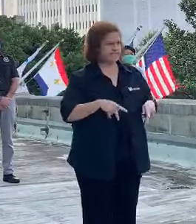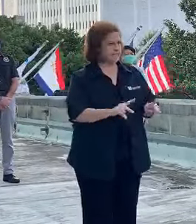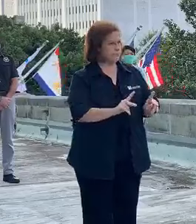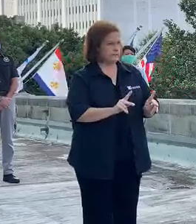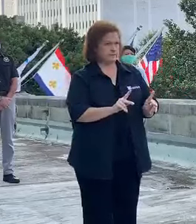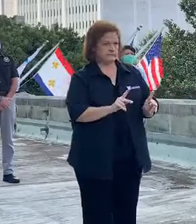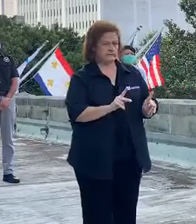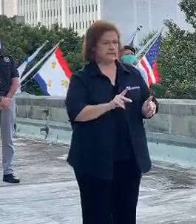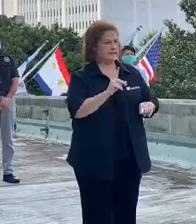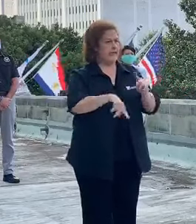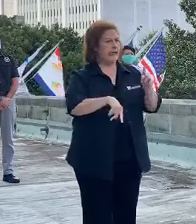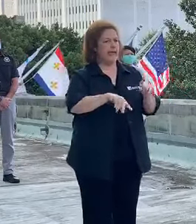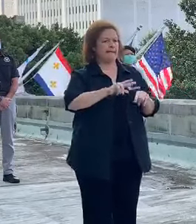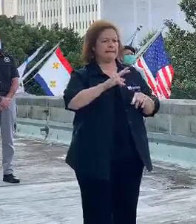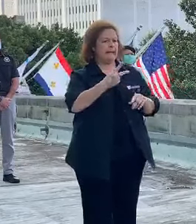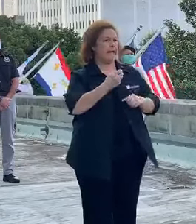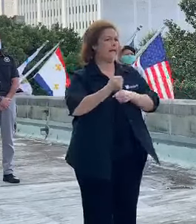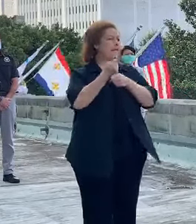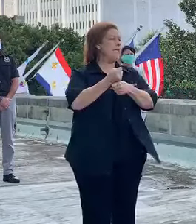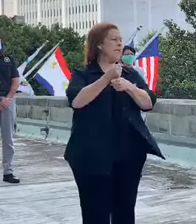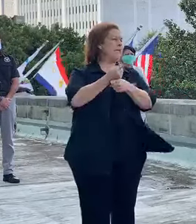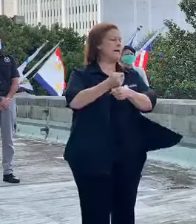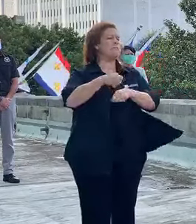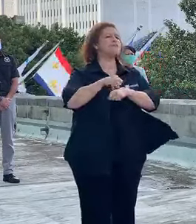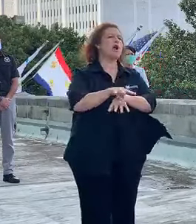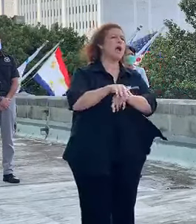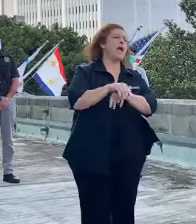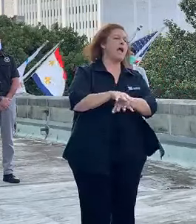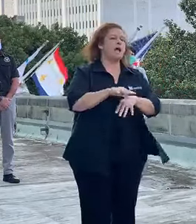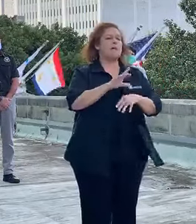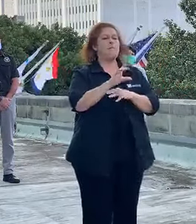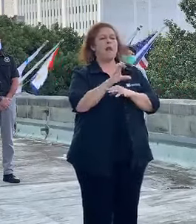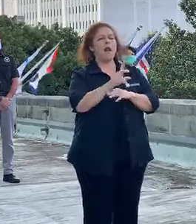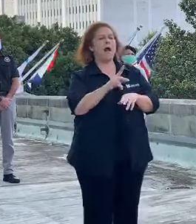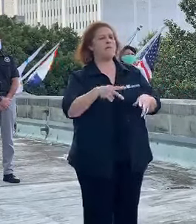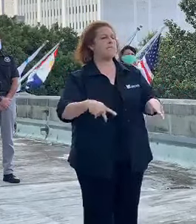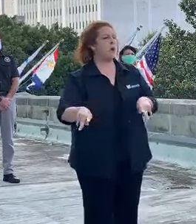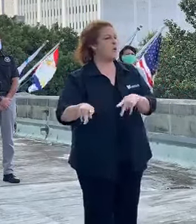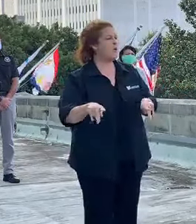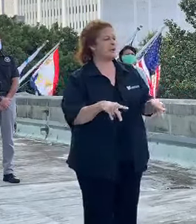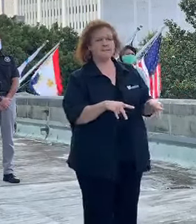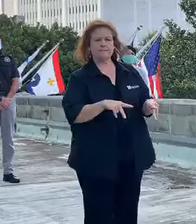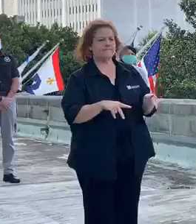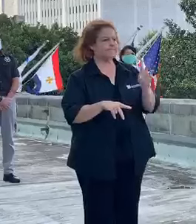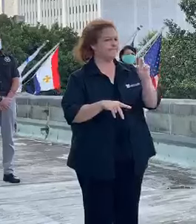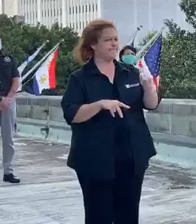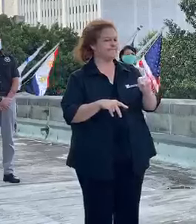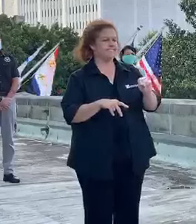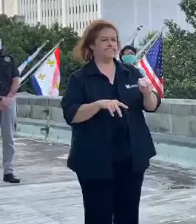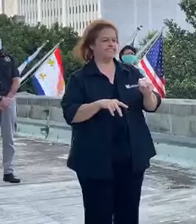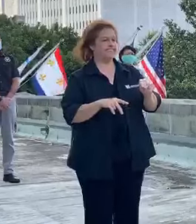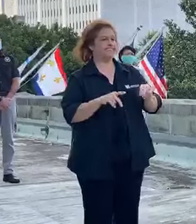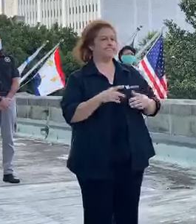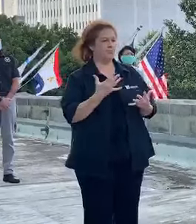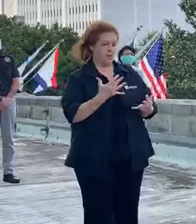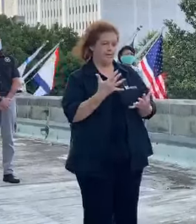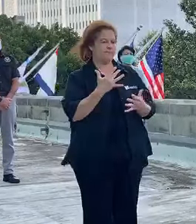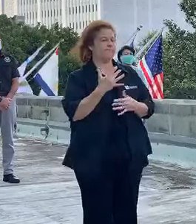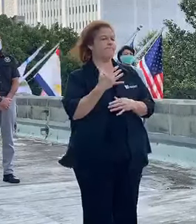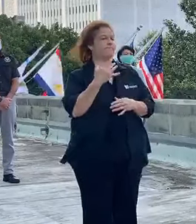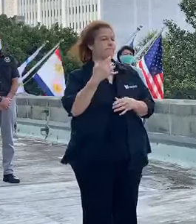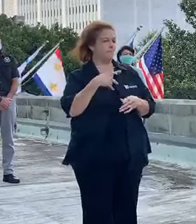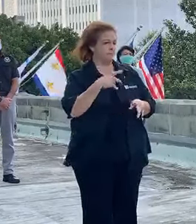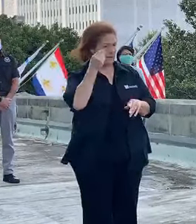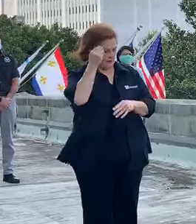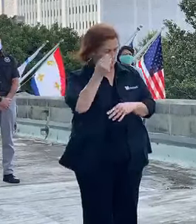no second lines, no parades, no block parties until further notice. We will continue